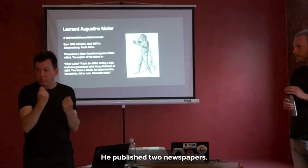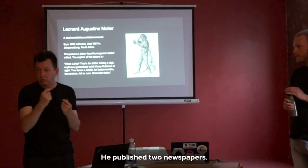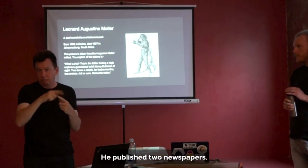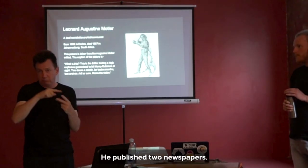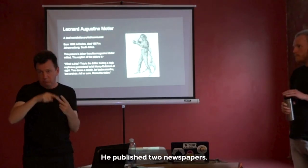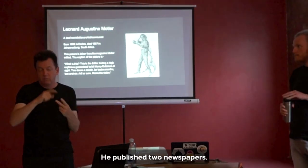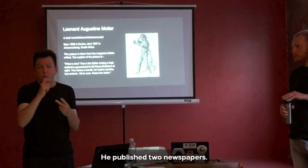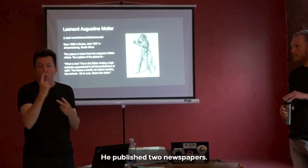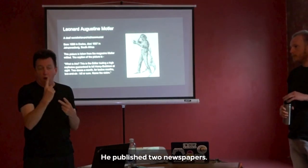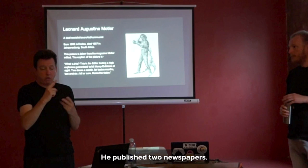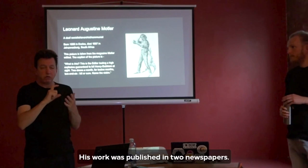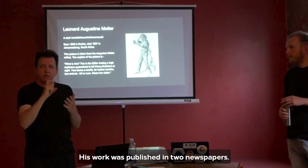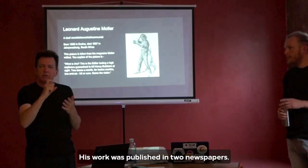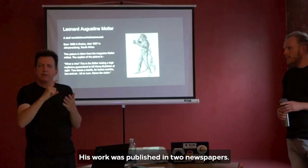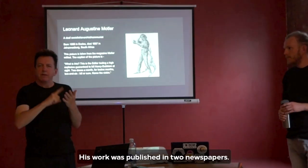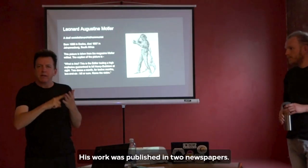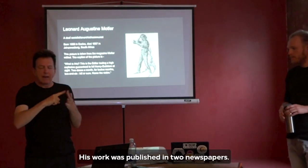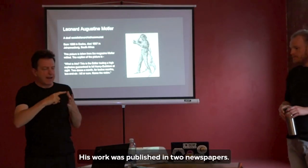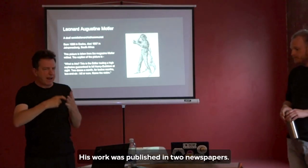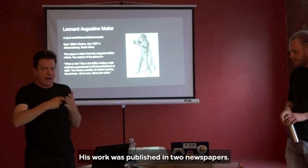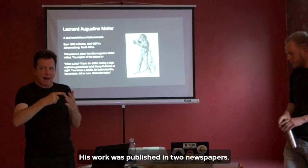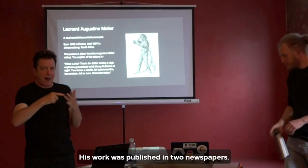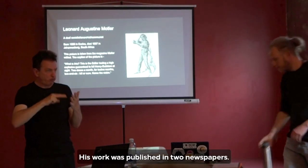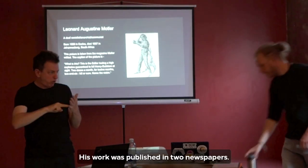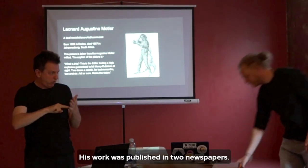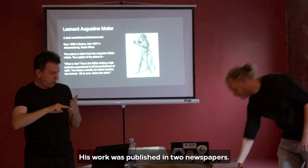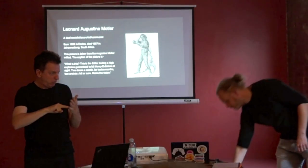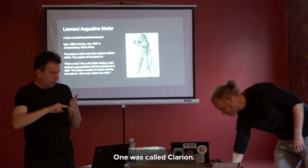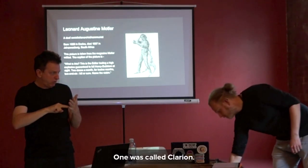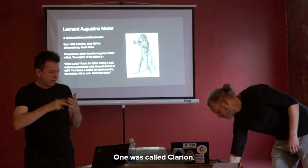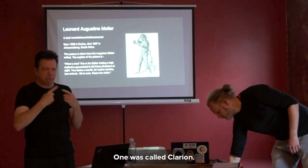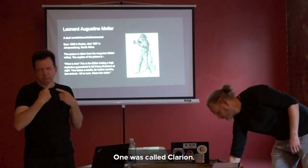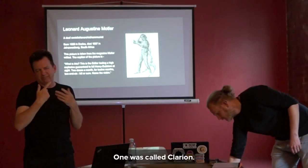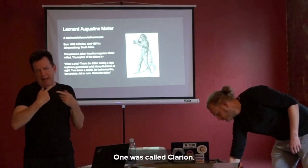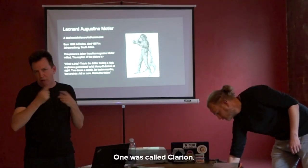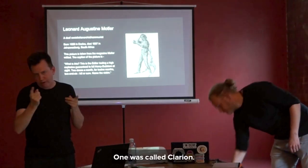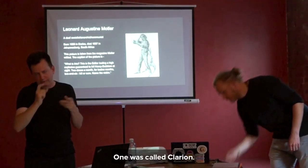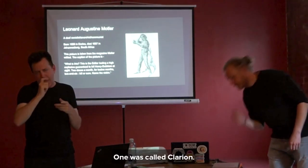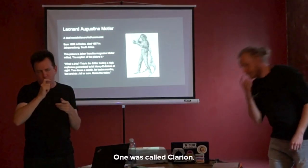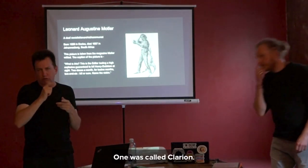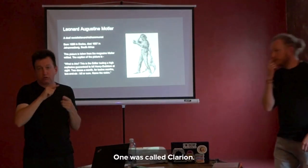He published 2 newspapers, or his work was published in 2 newspapers. One was called Clarion.